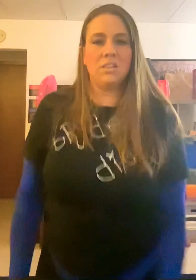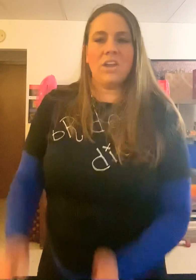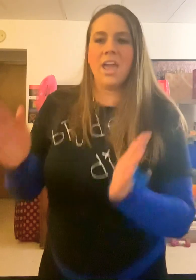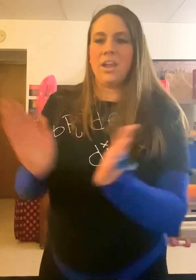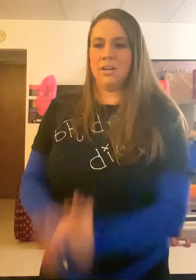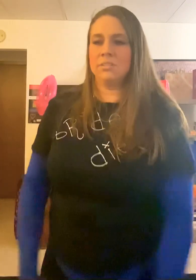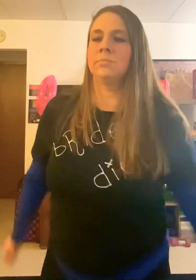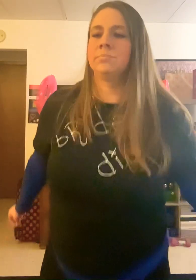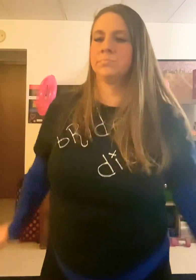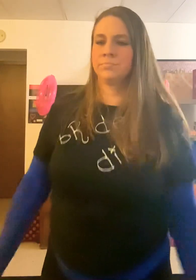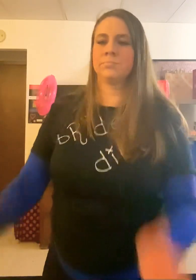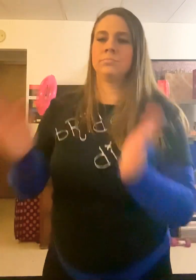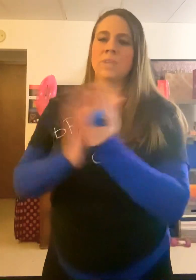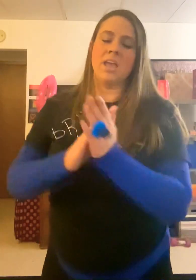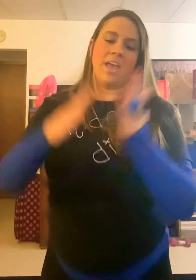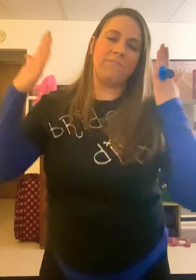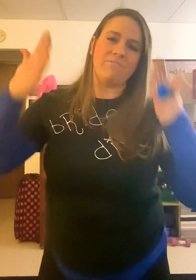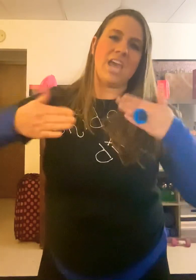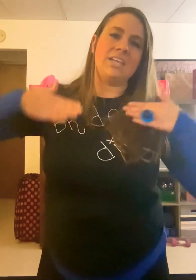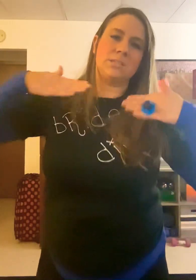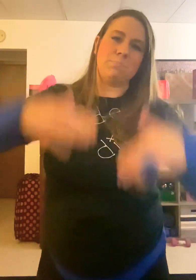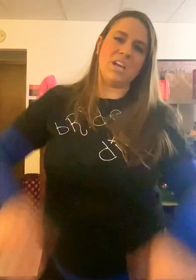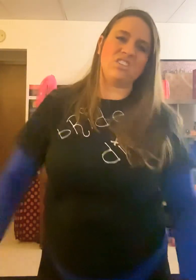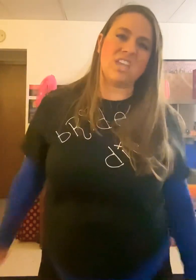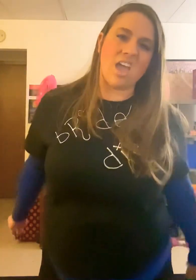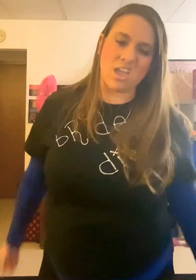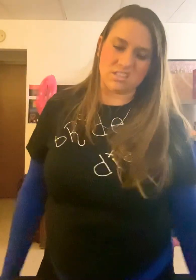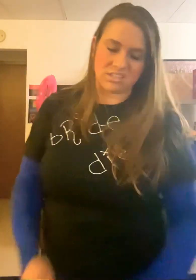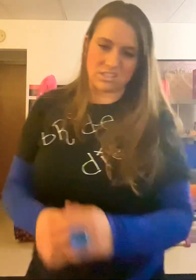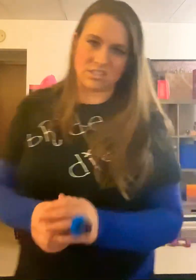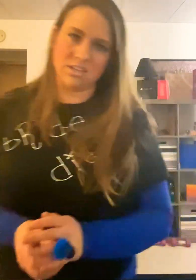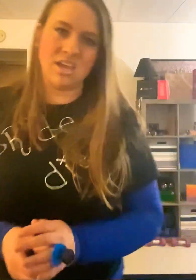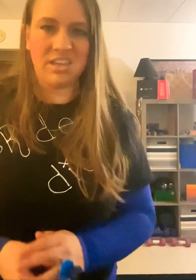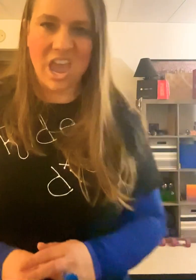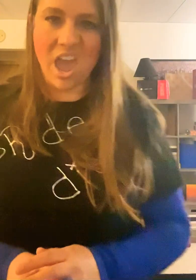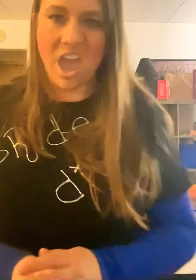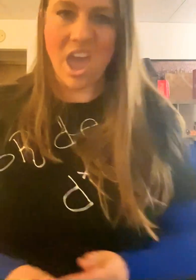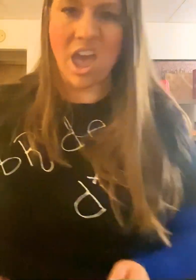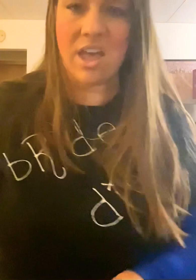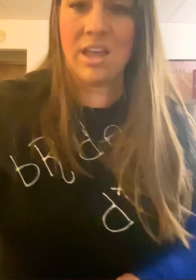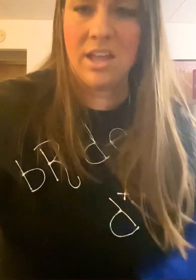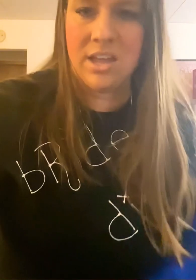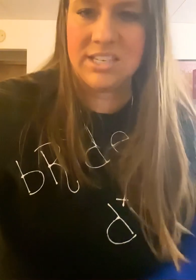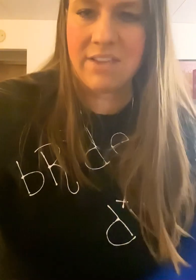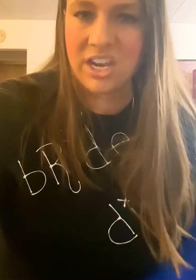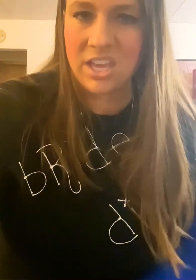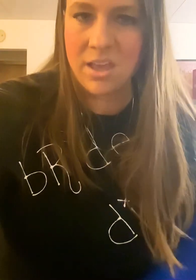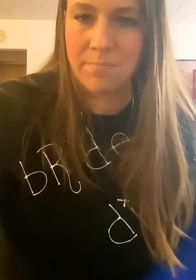Colored hair and face piercings. Yeah. David and Kim.